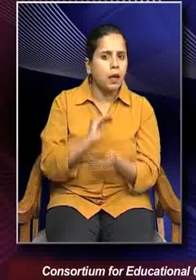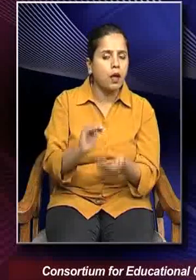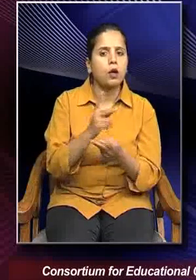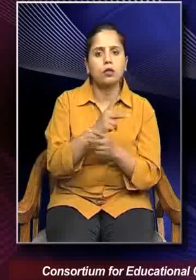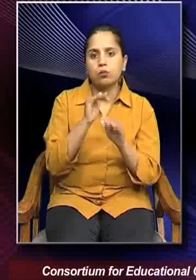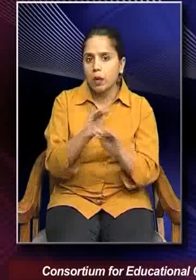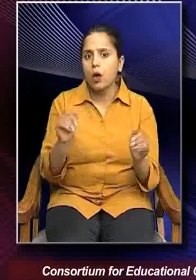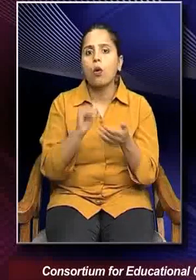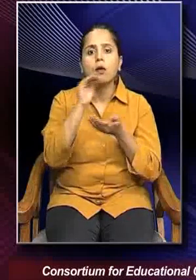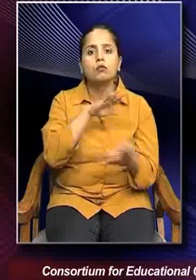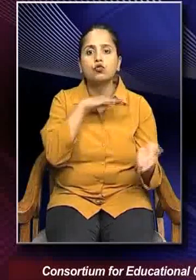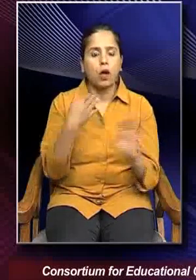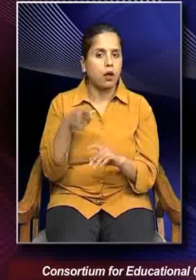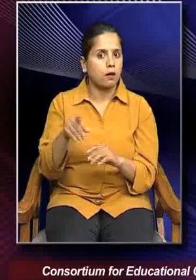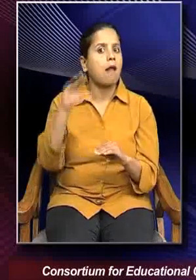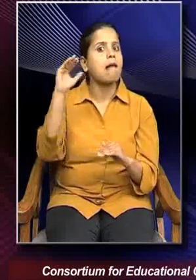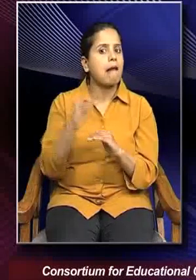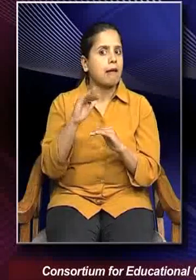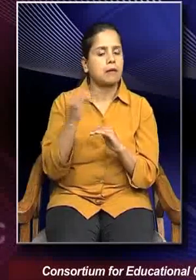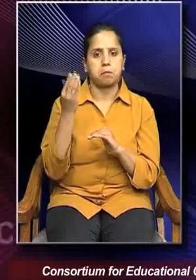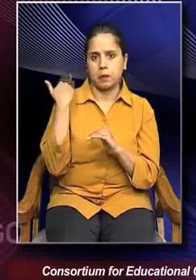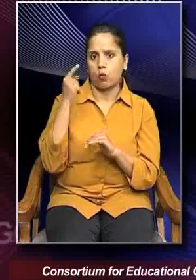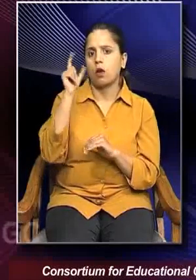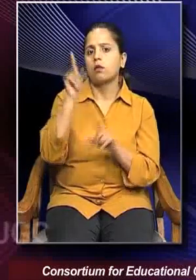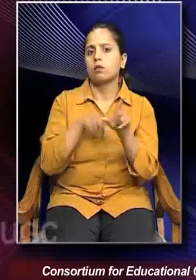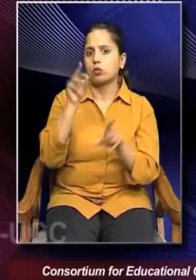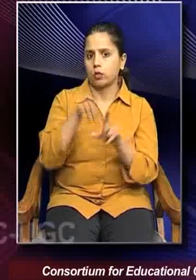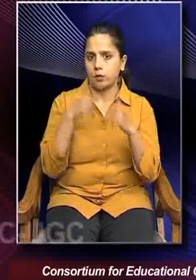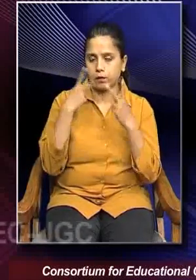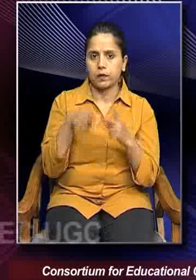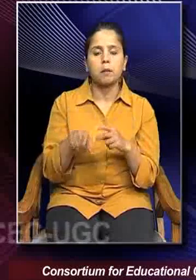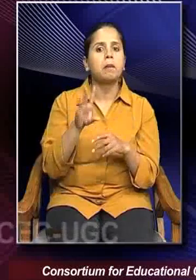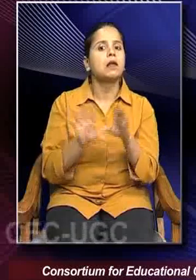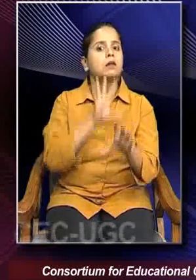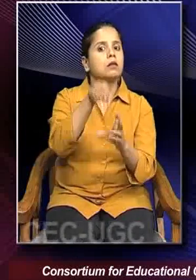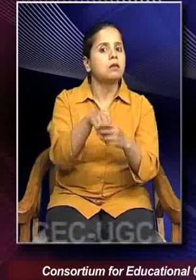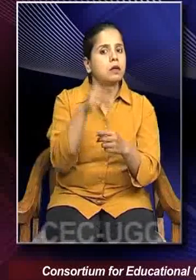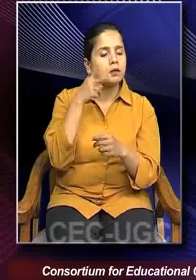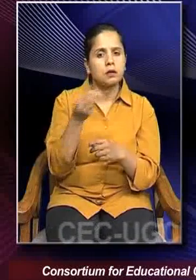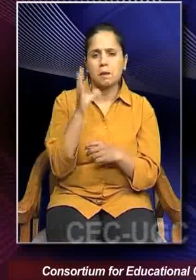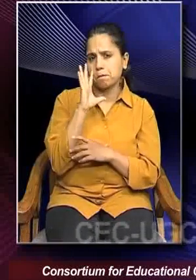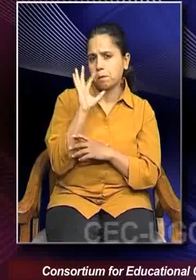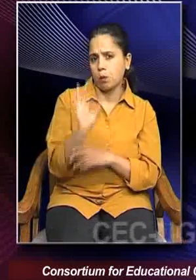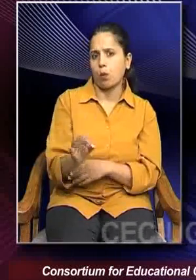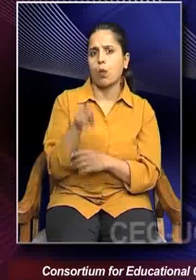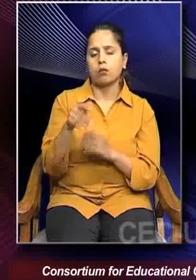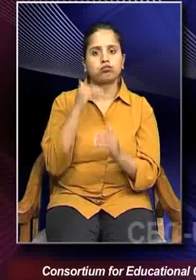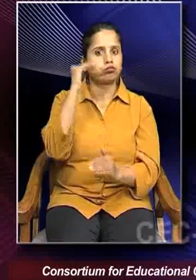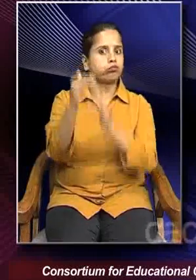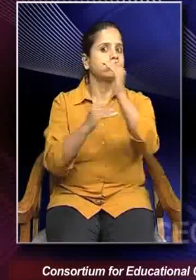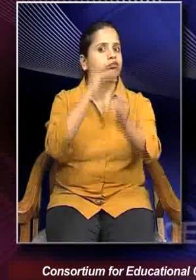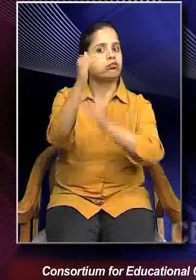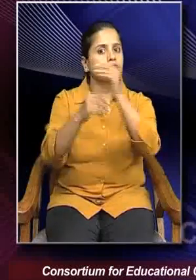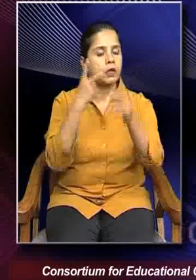mortality in some of these countries in the recent decades, which has contributed to very significant progress in terms